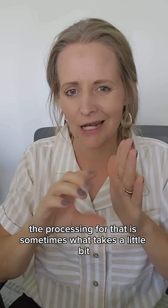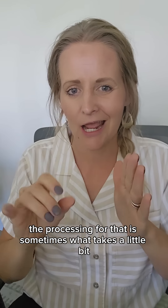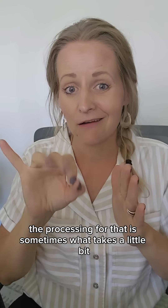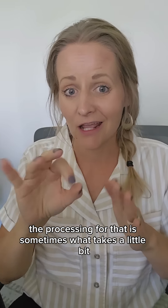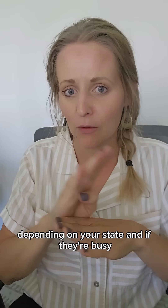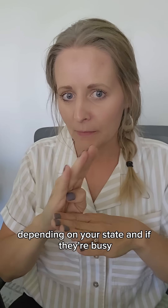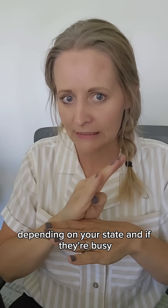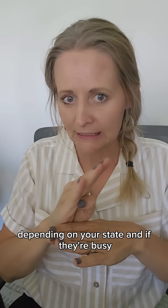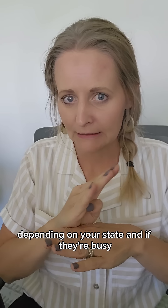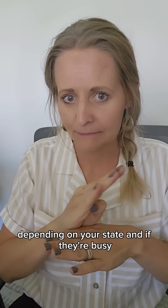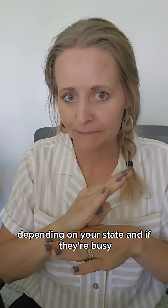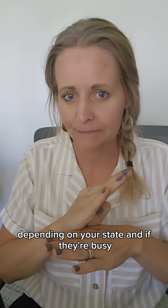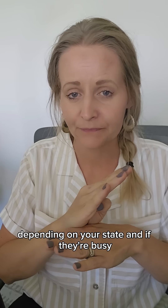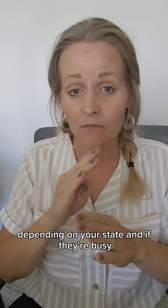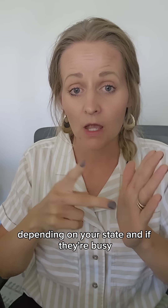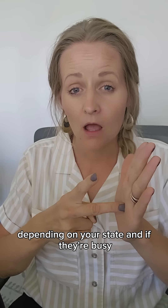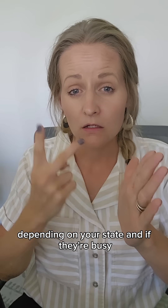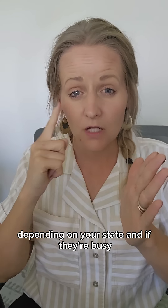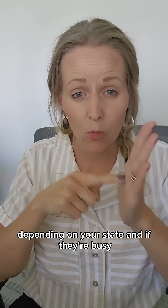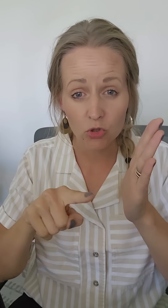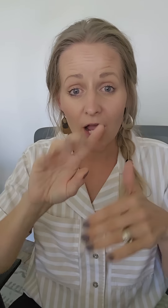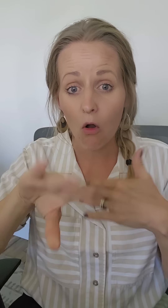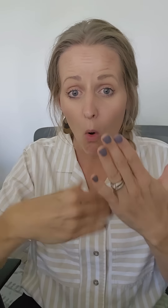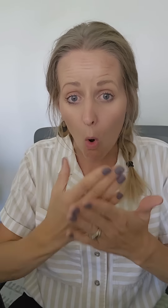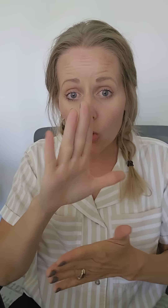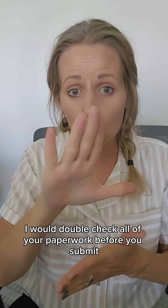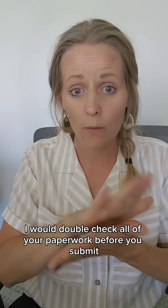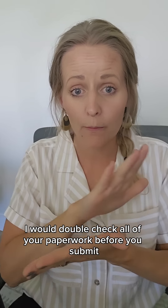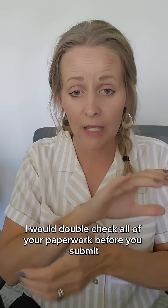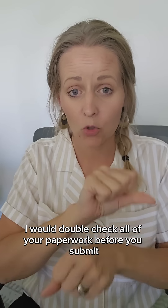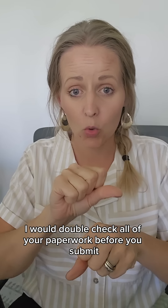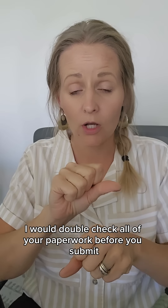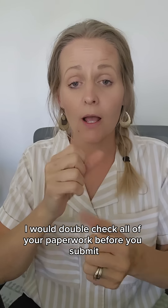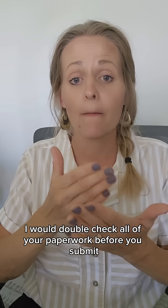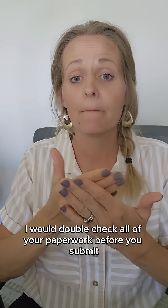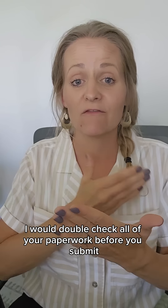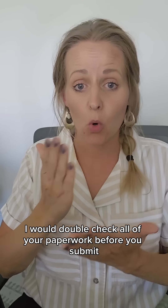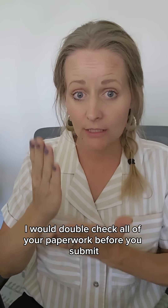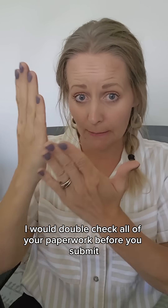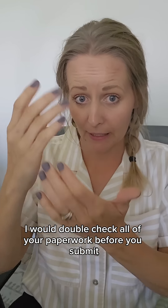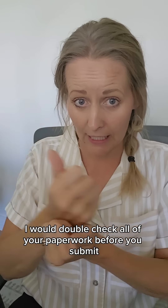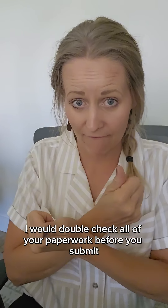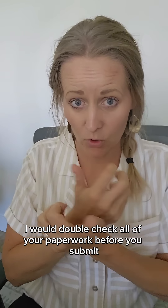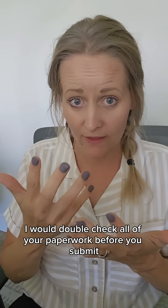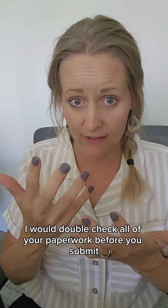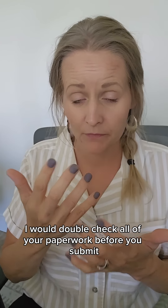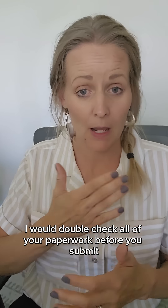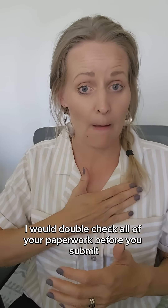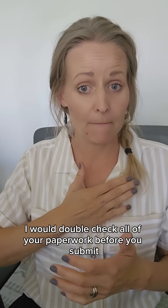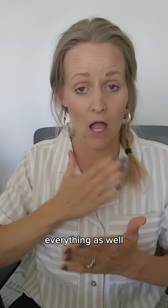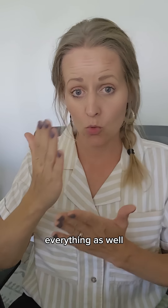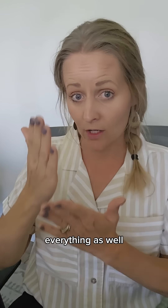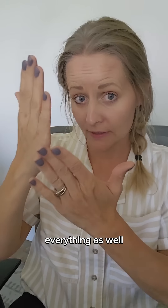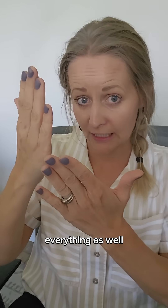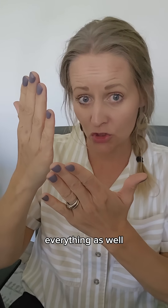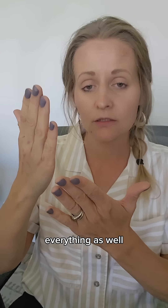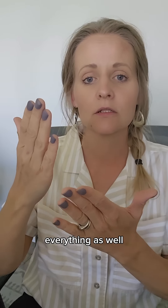little bit, depending on your state and if they're busy. I would double check all of your paperwork before you submit everything as well.